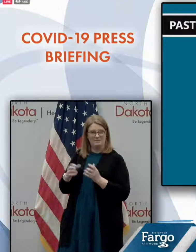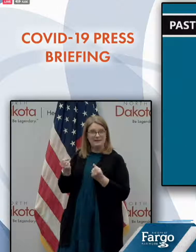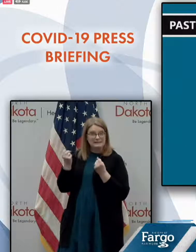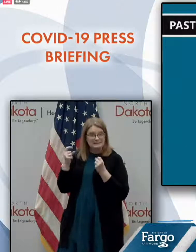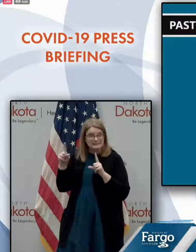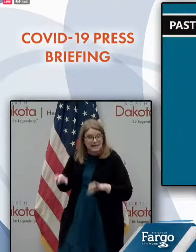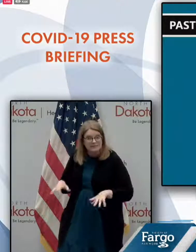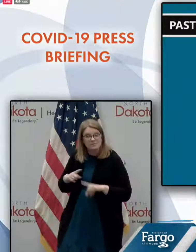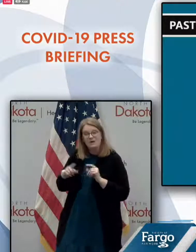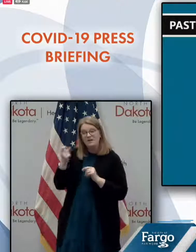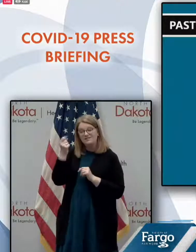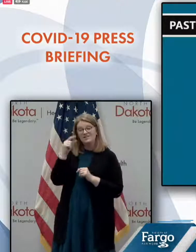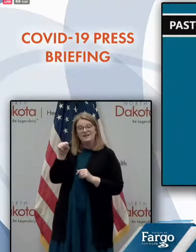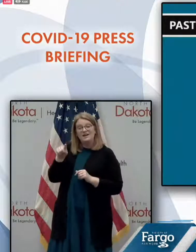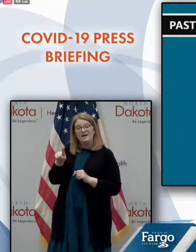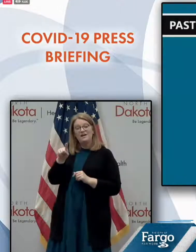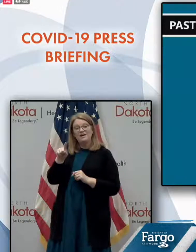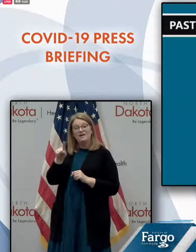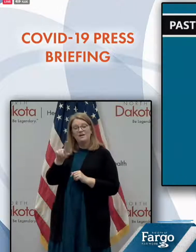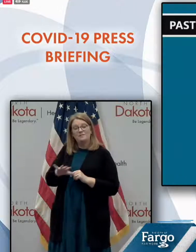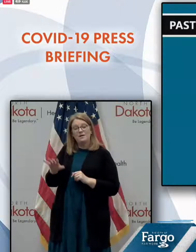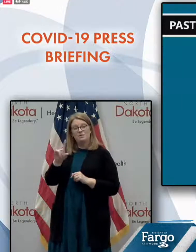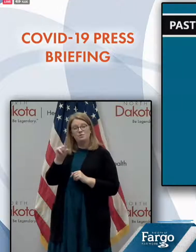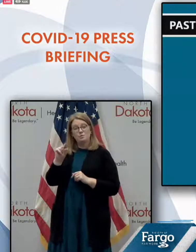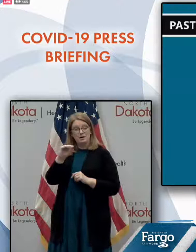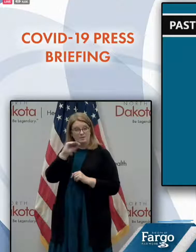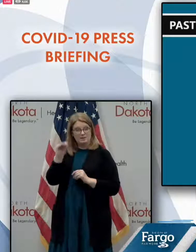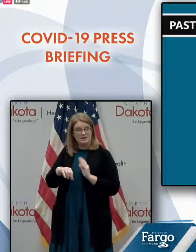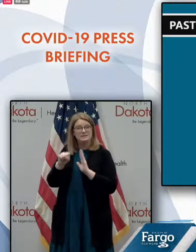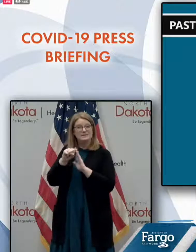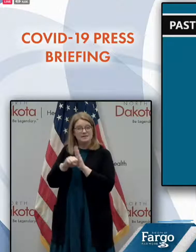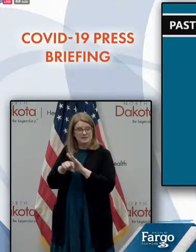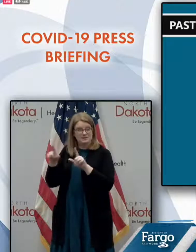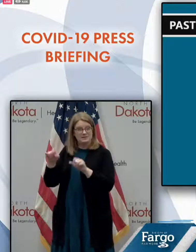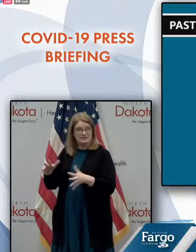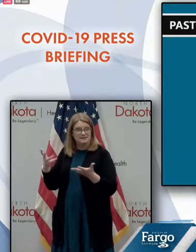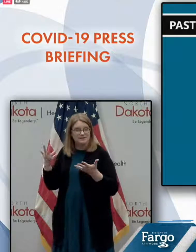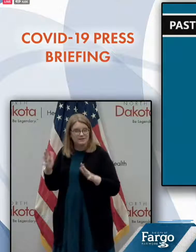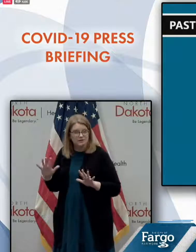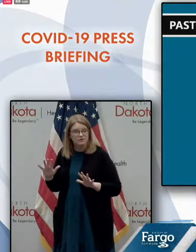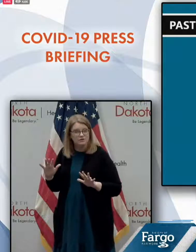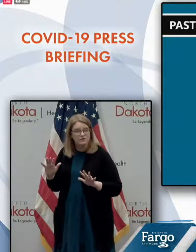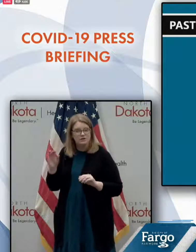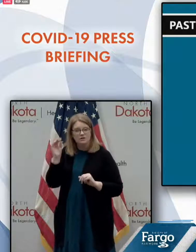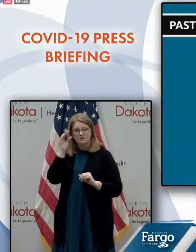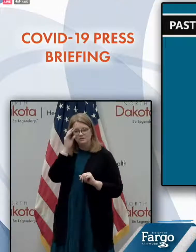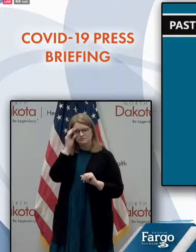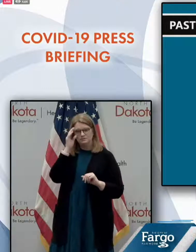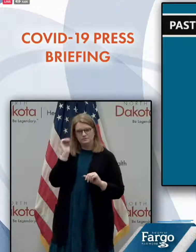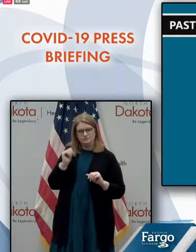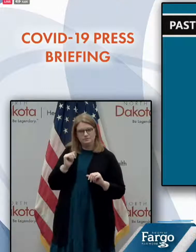but those are the number of unique individuals, about 20% of the state, and it's